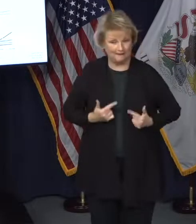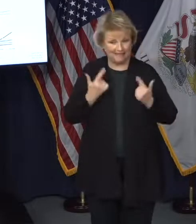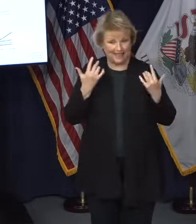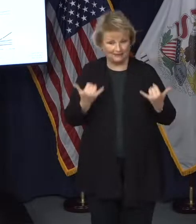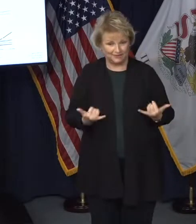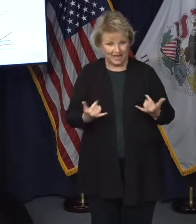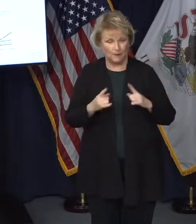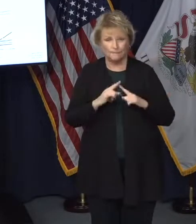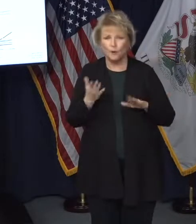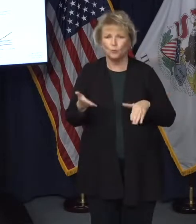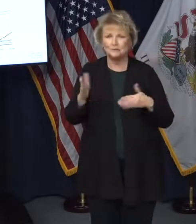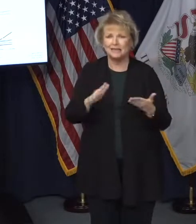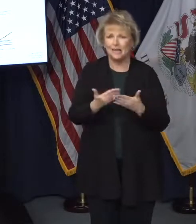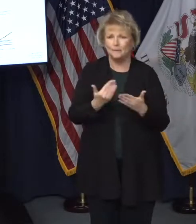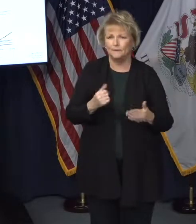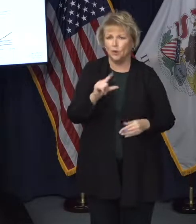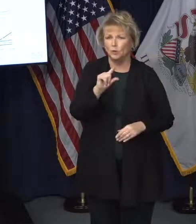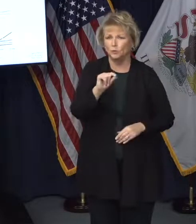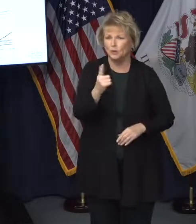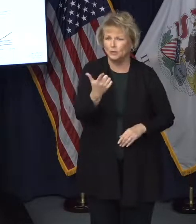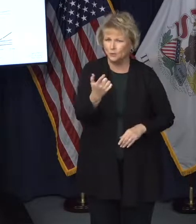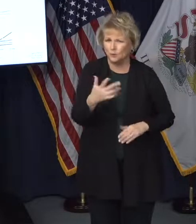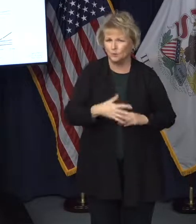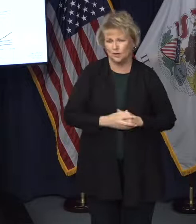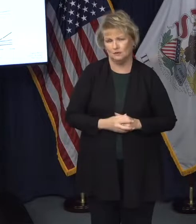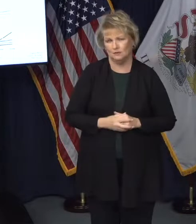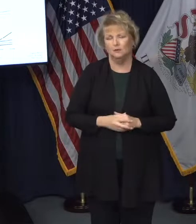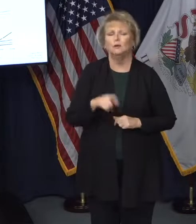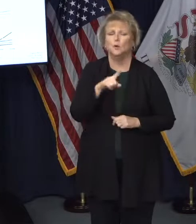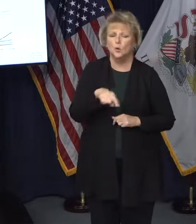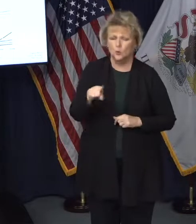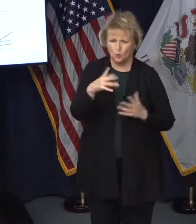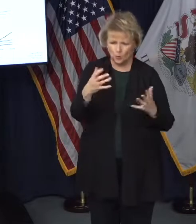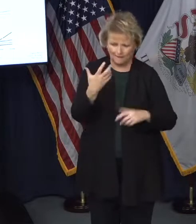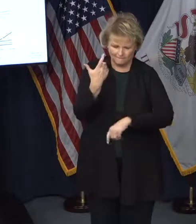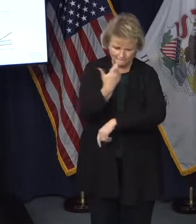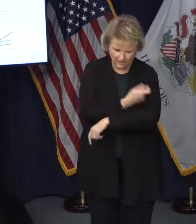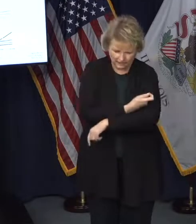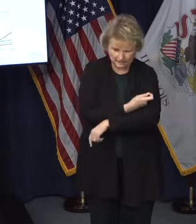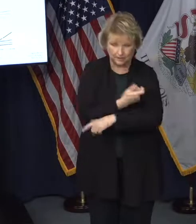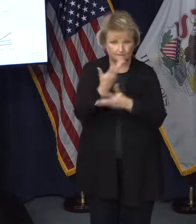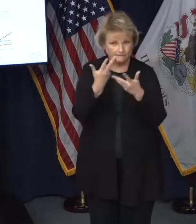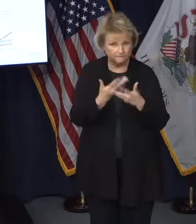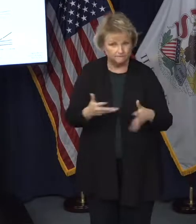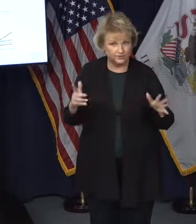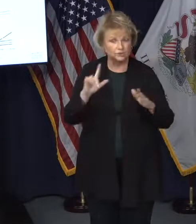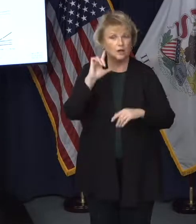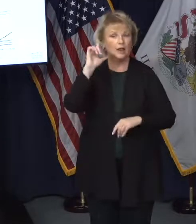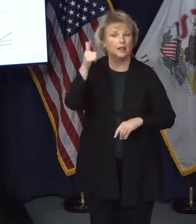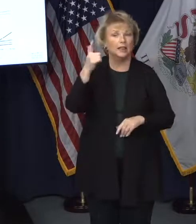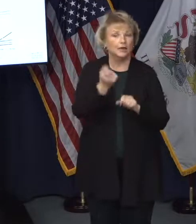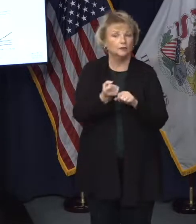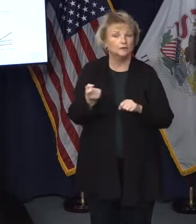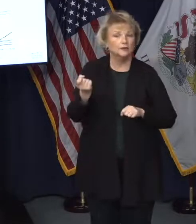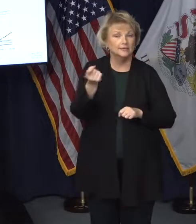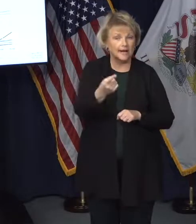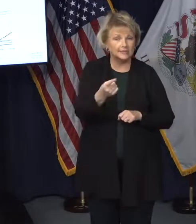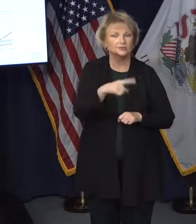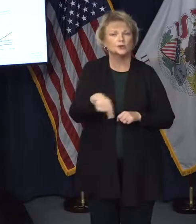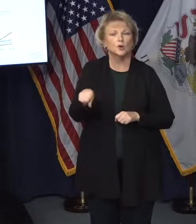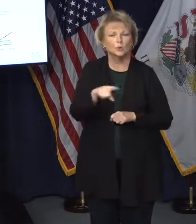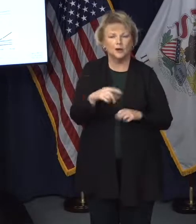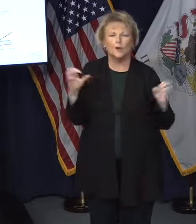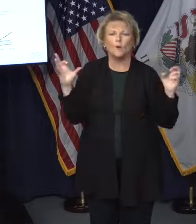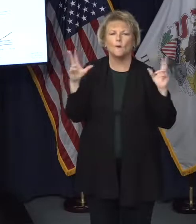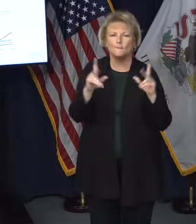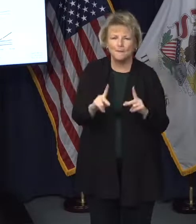see 2021. Let's all get to the point where we can get that vaccine, and then later in 2021, we will be able to get back